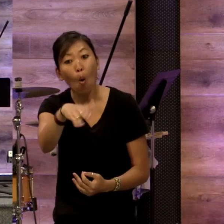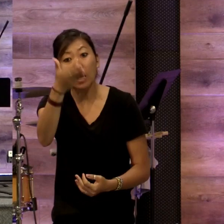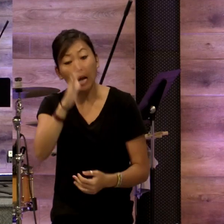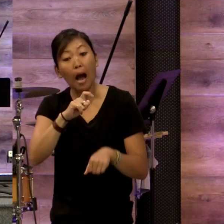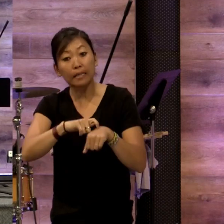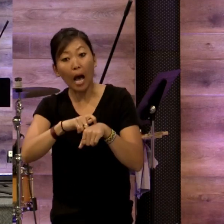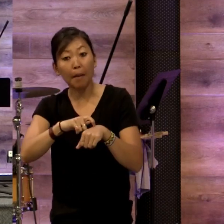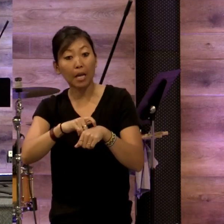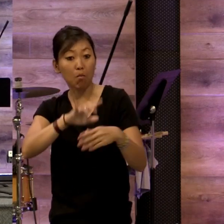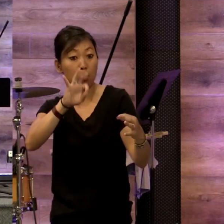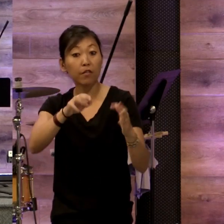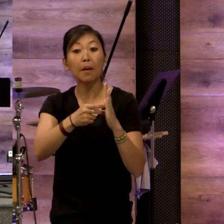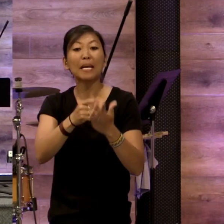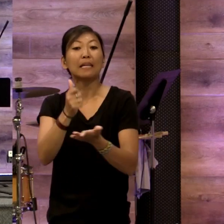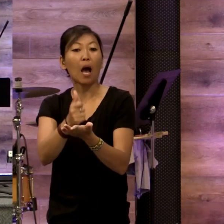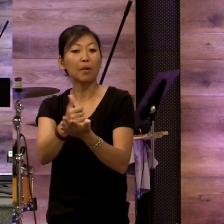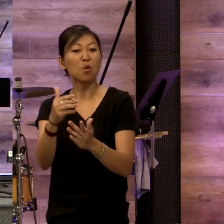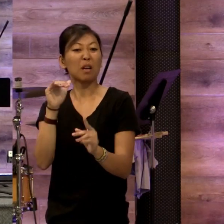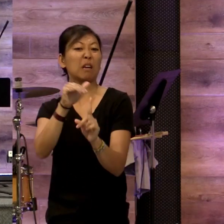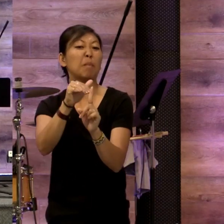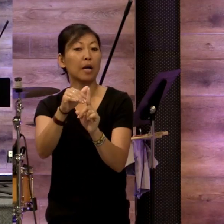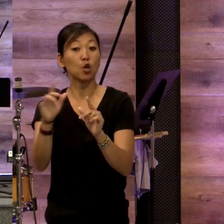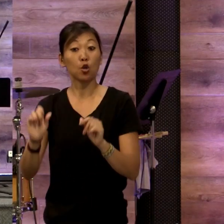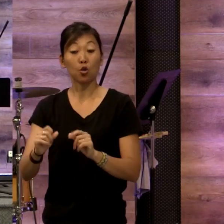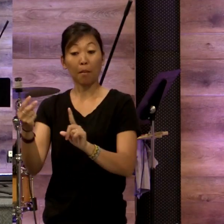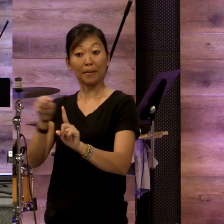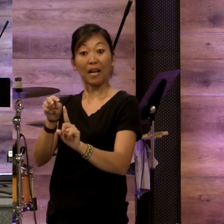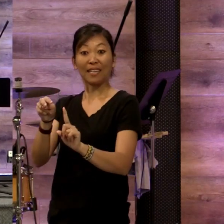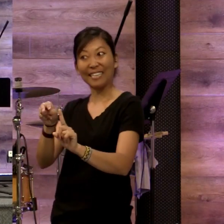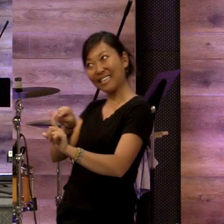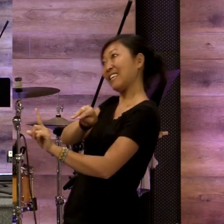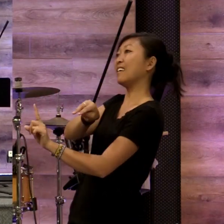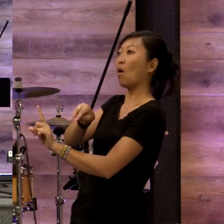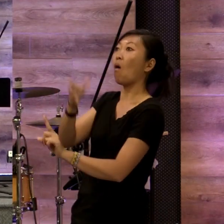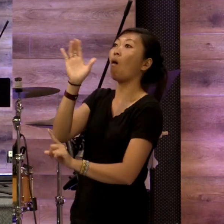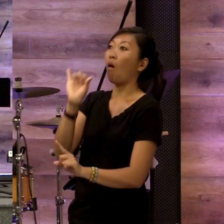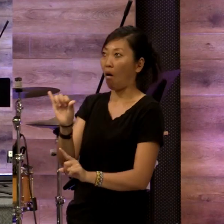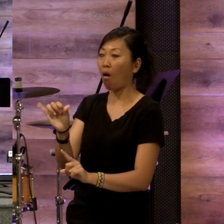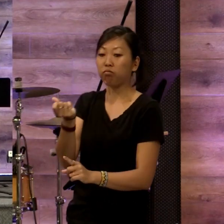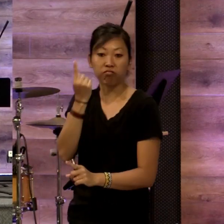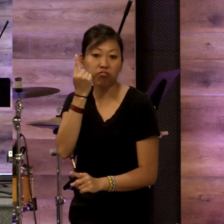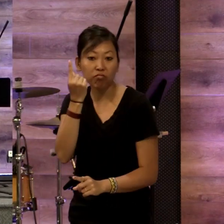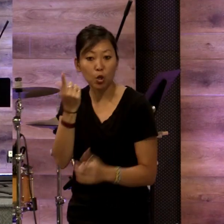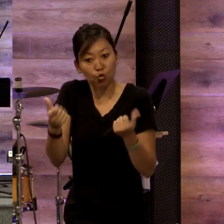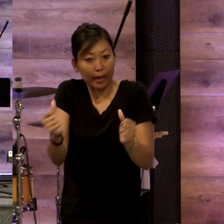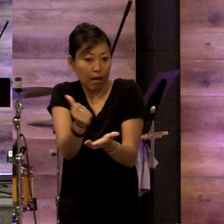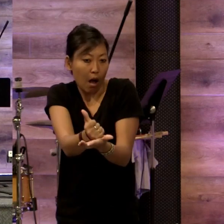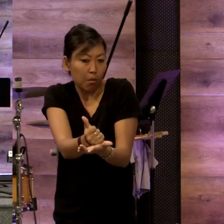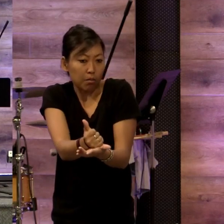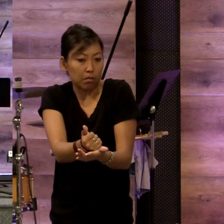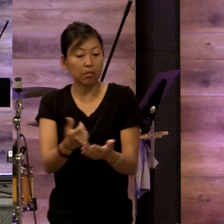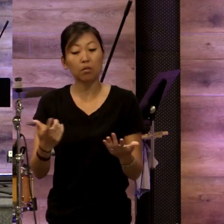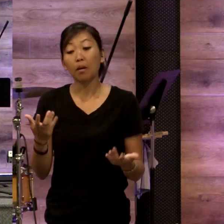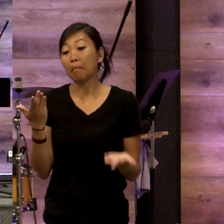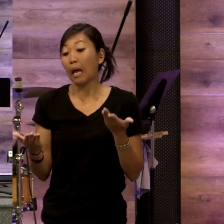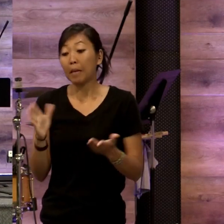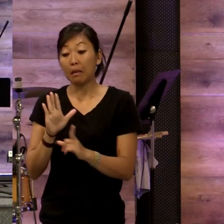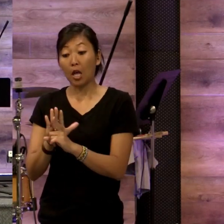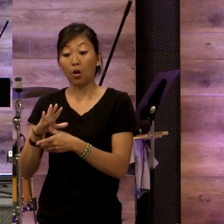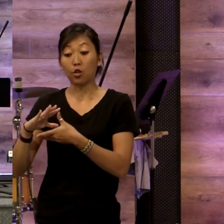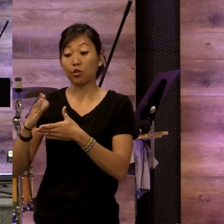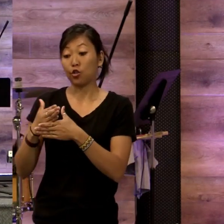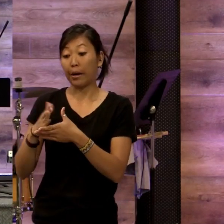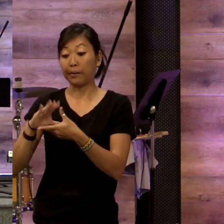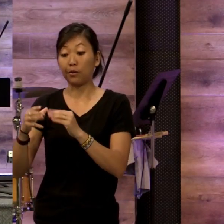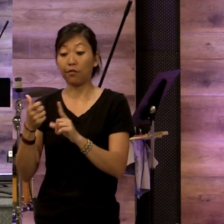our perspective to God and how He sees and interacts with things. Or maybe they're sharing a story from their own life